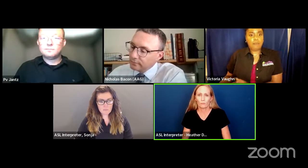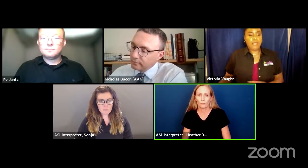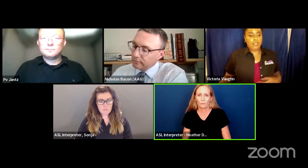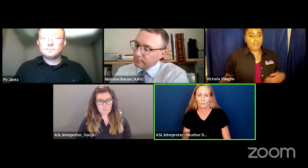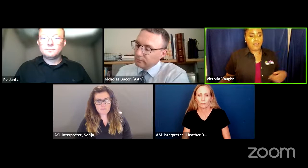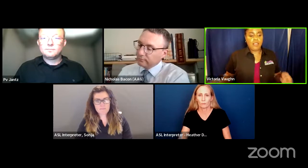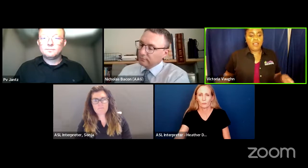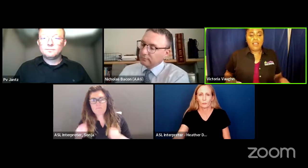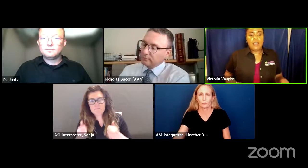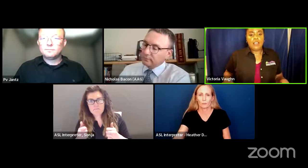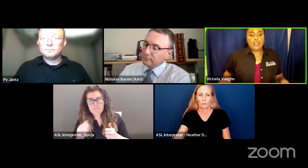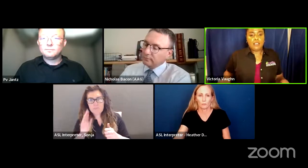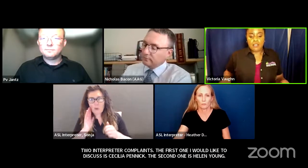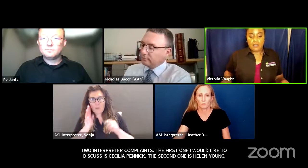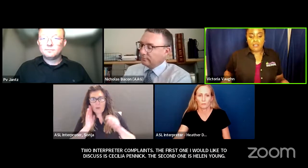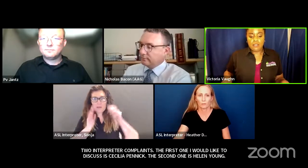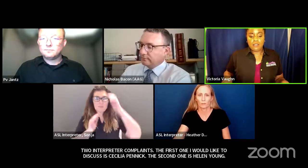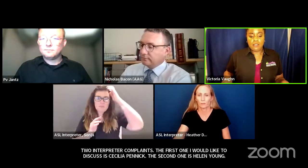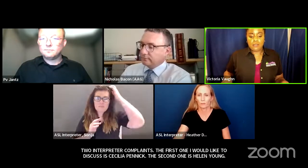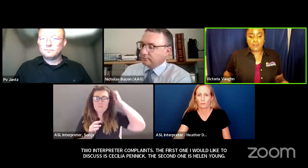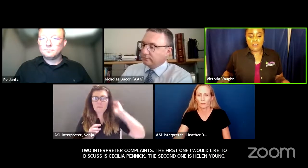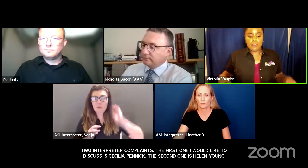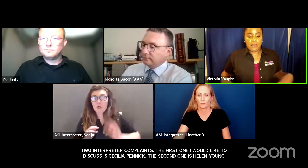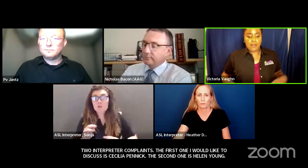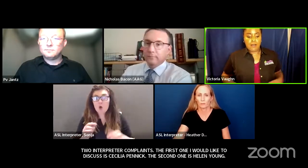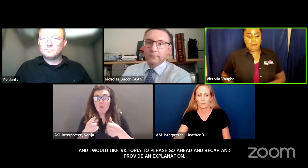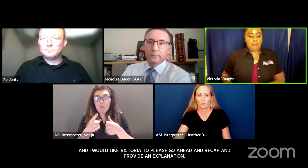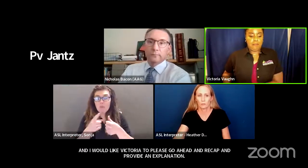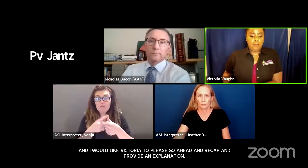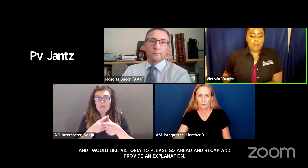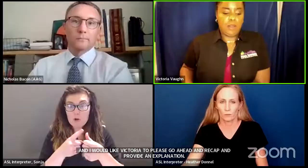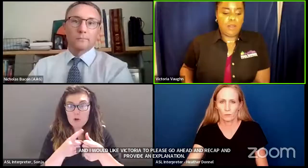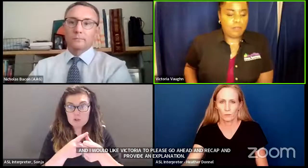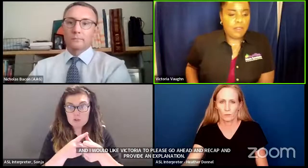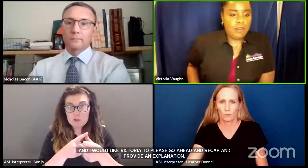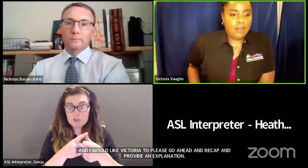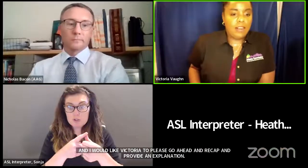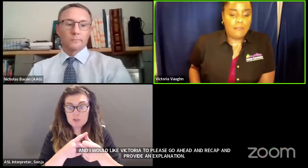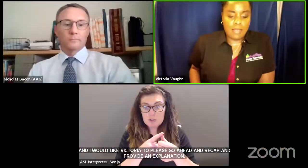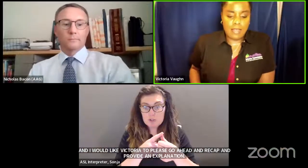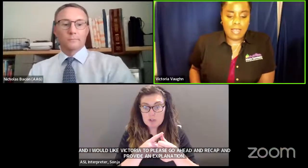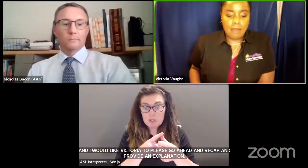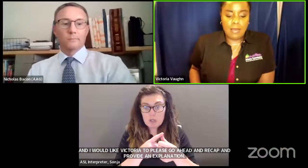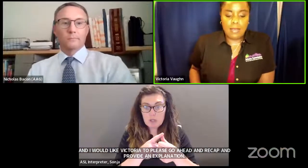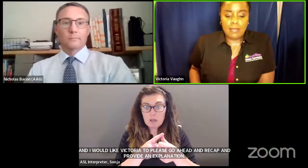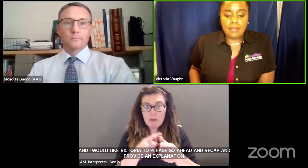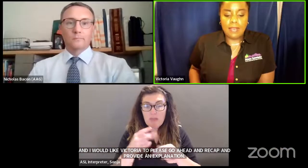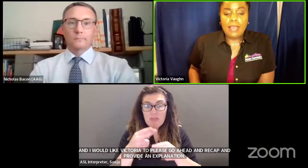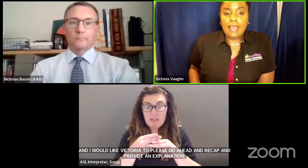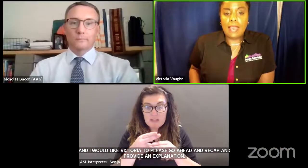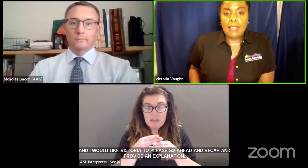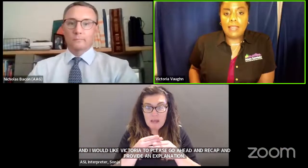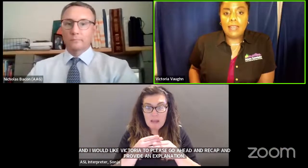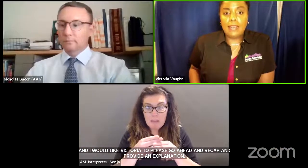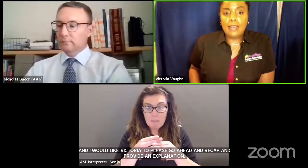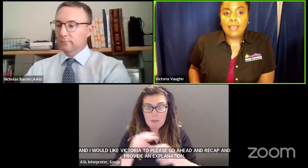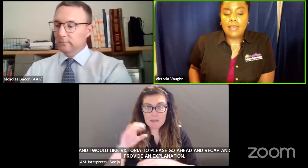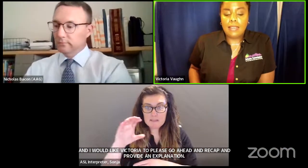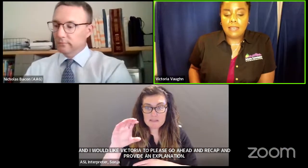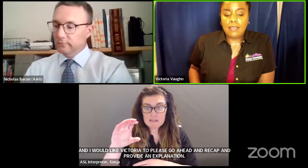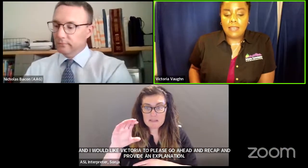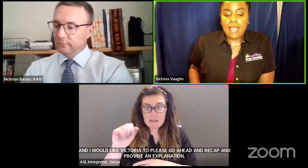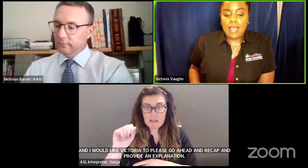Sure, I can do that. So the first one, just gonna clarify the name, is Kayla,